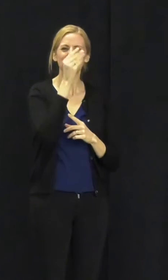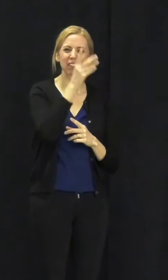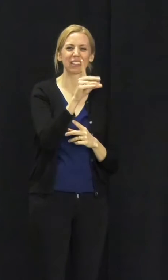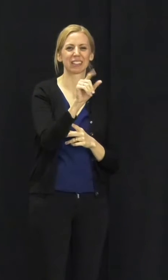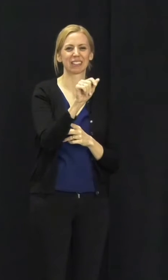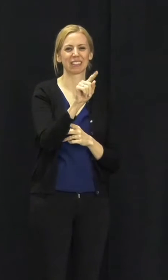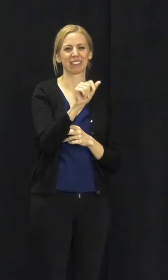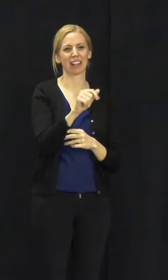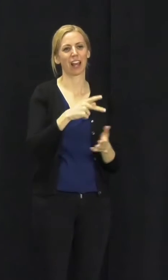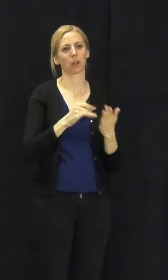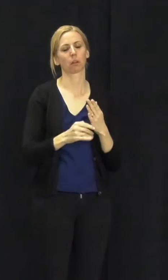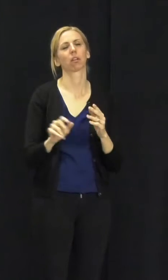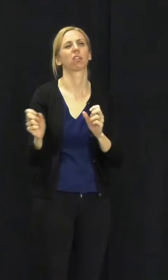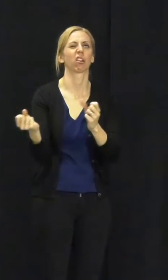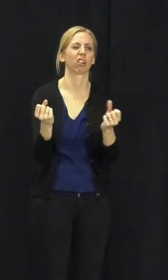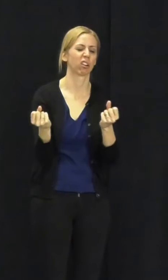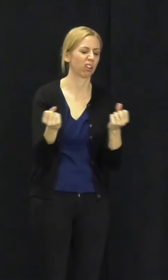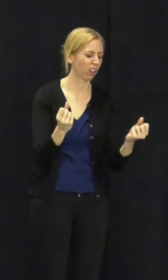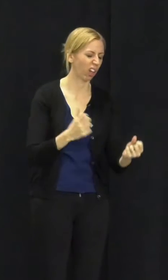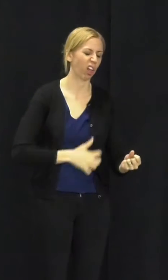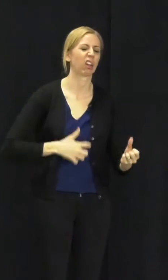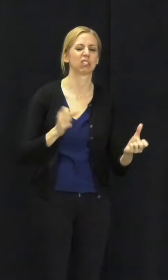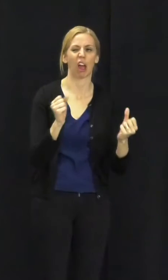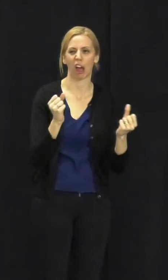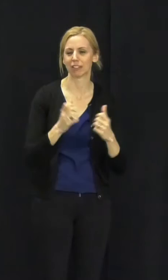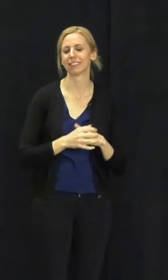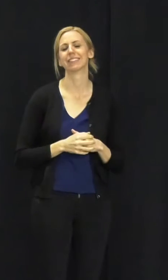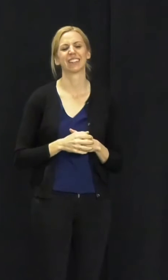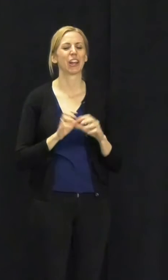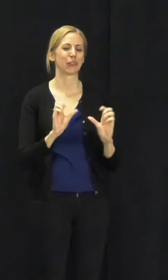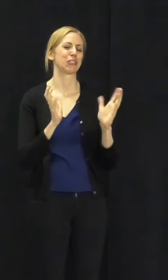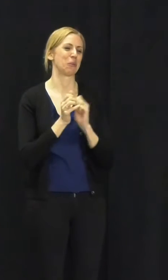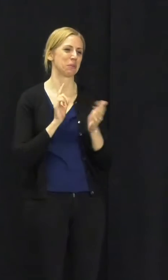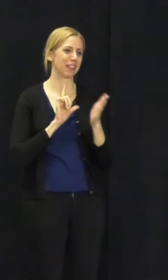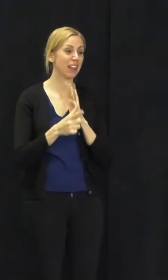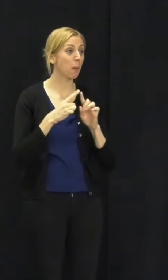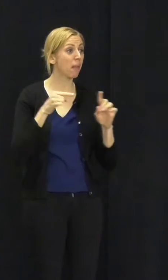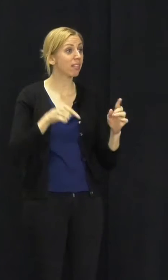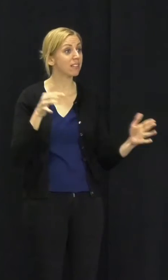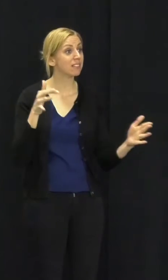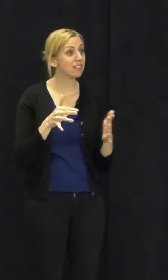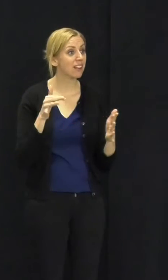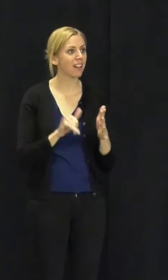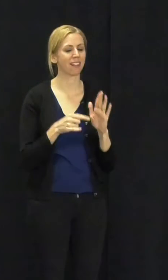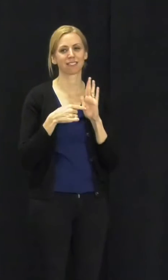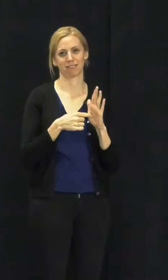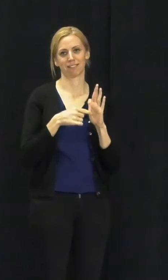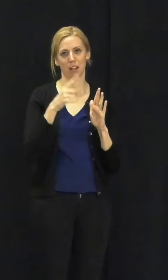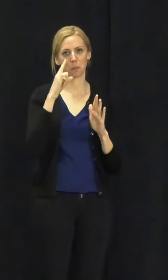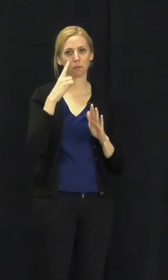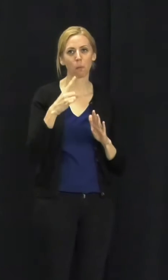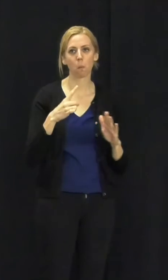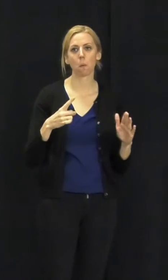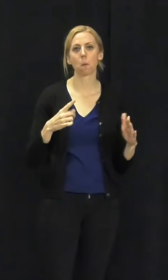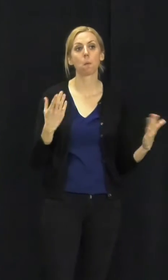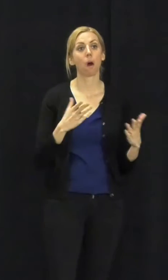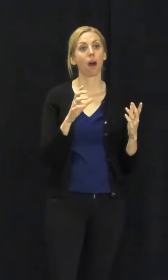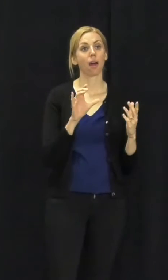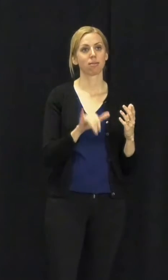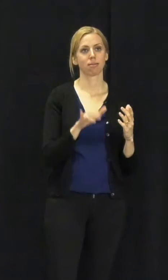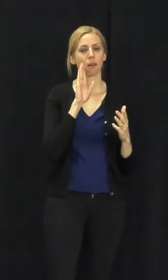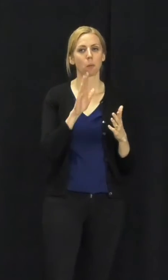did fight for those of us who work in arts advocacy. We did help to fight for a $10 million increase, and this is actually the first